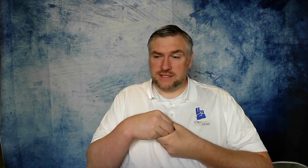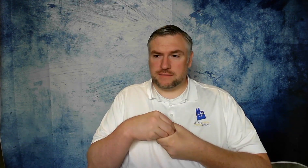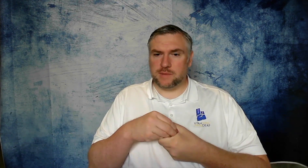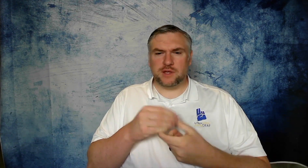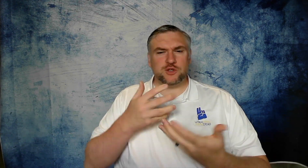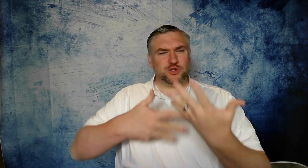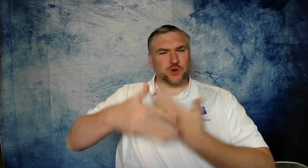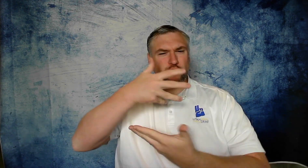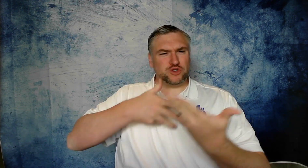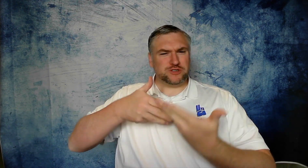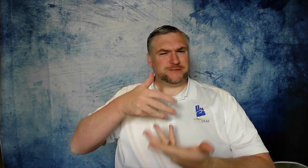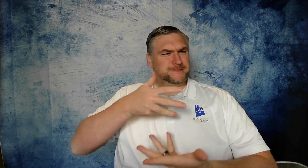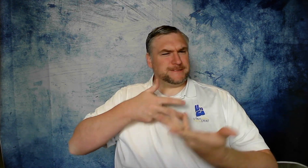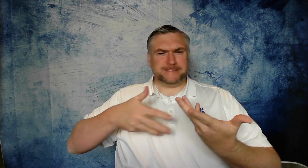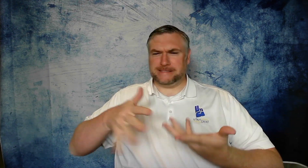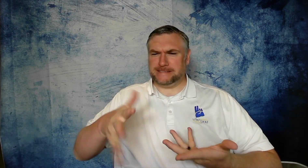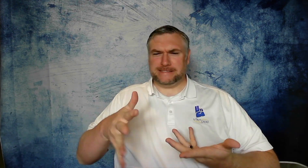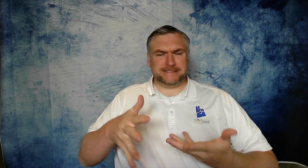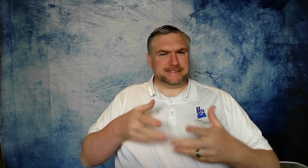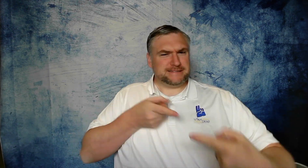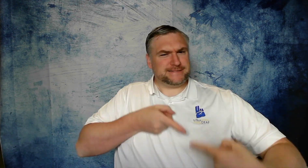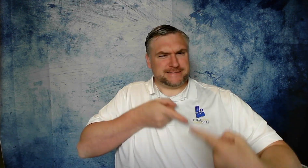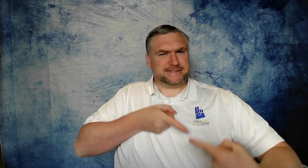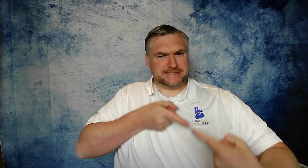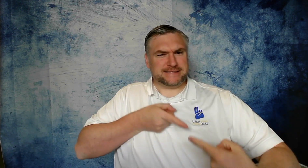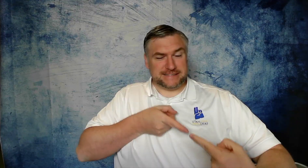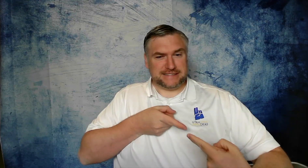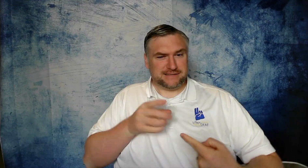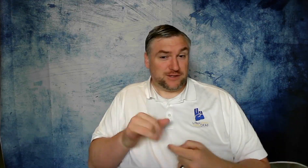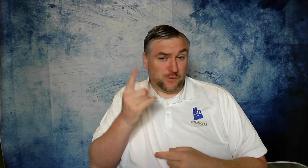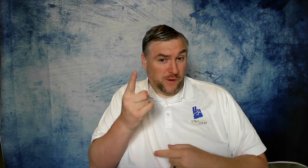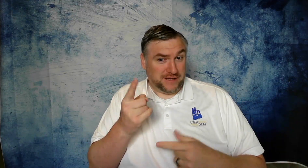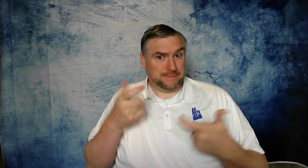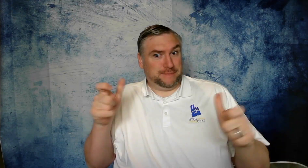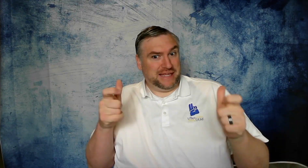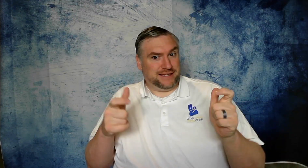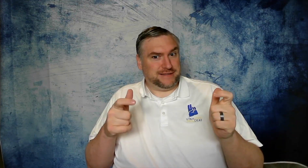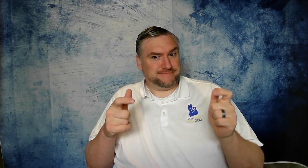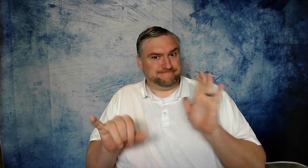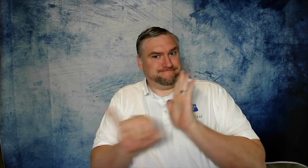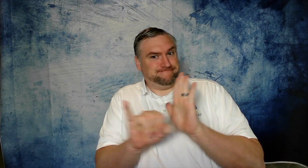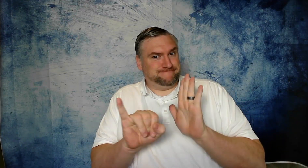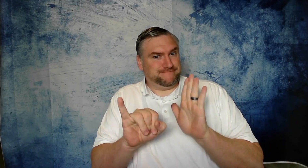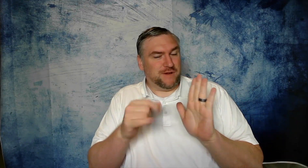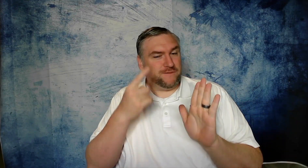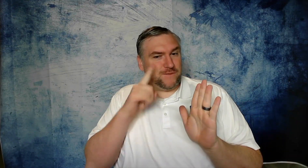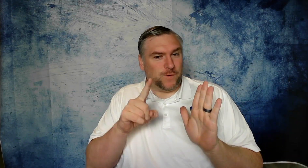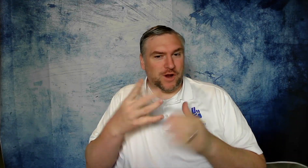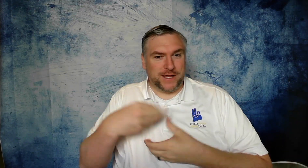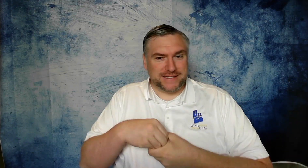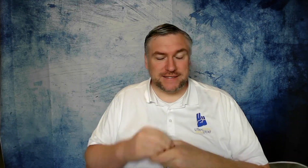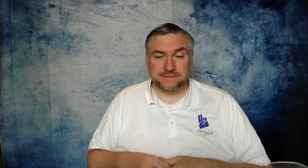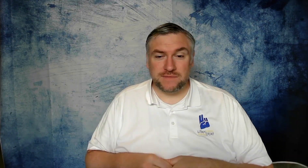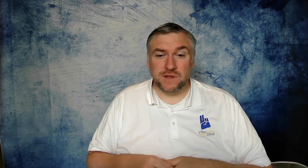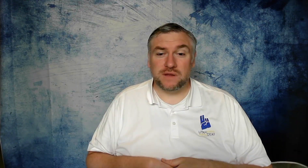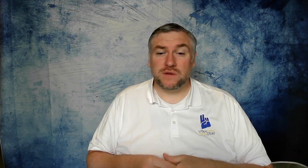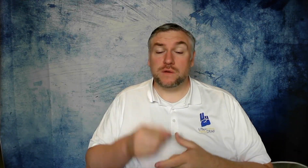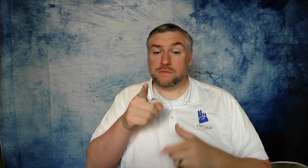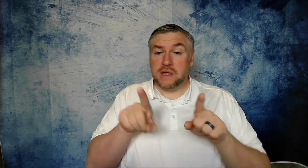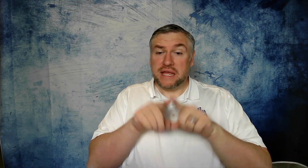Sometimes students with autism, social skills or social ability is kind of a challenge. That's a big identity marker for